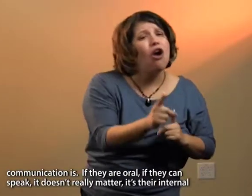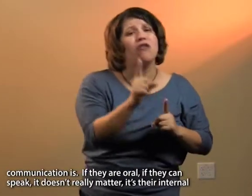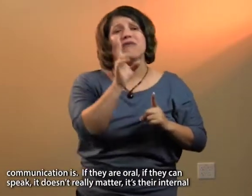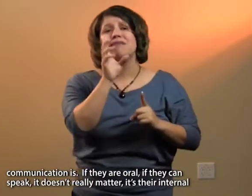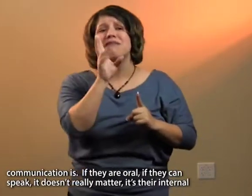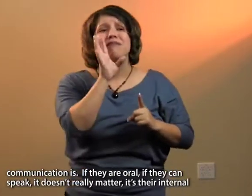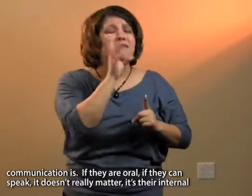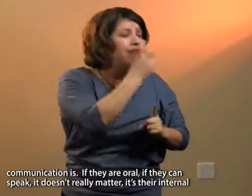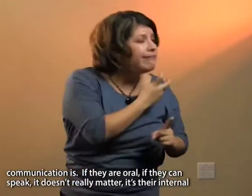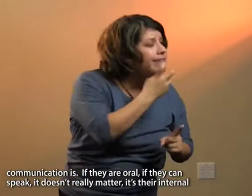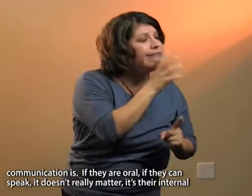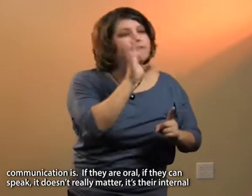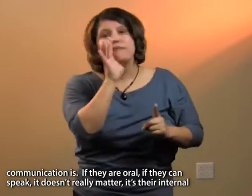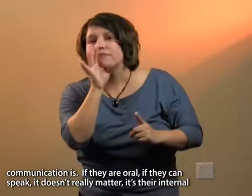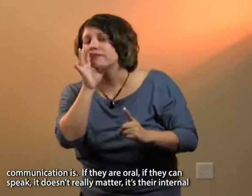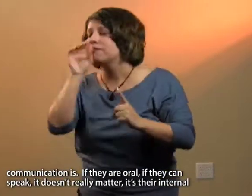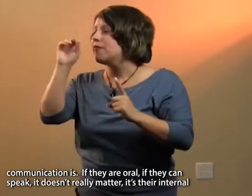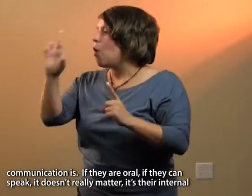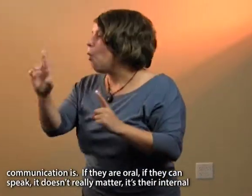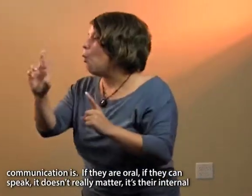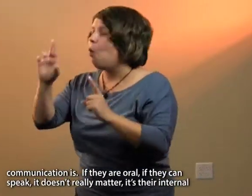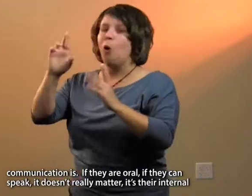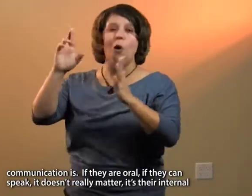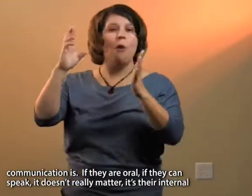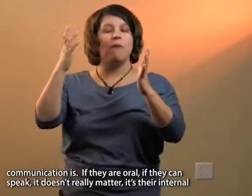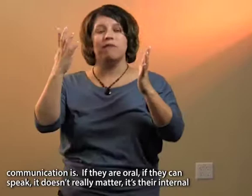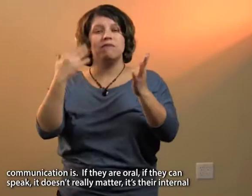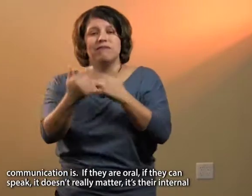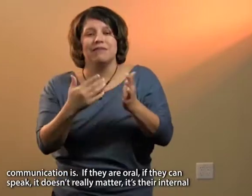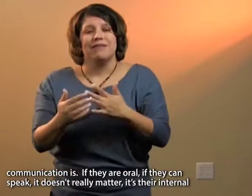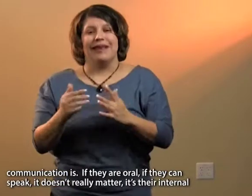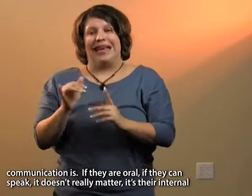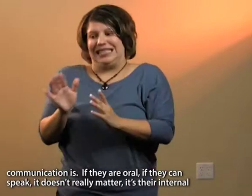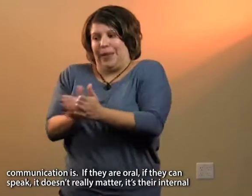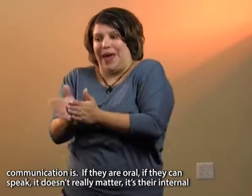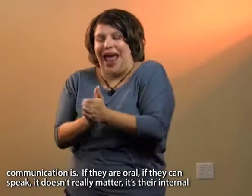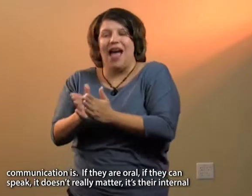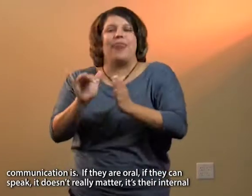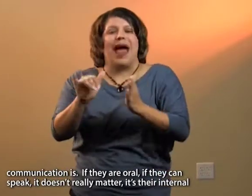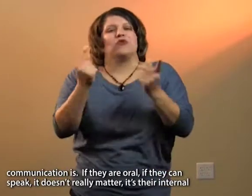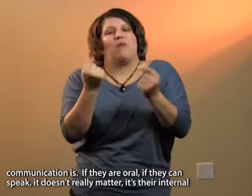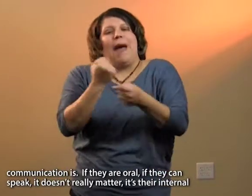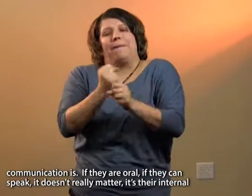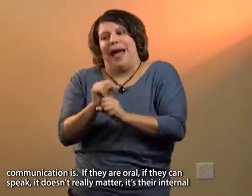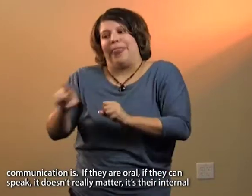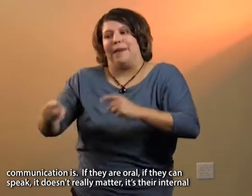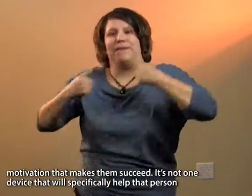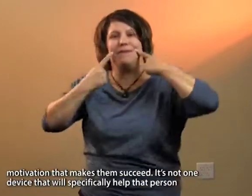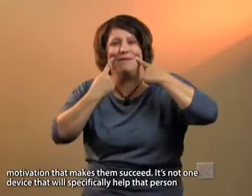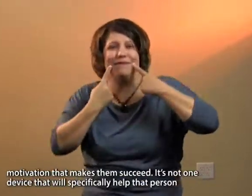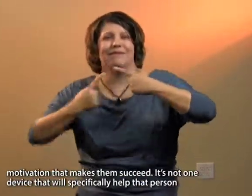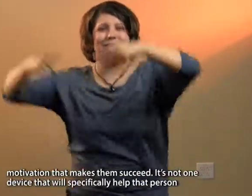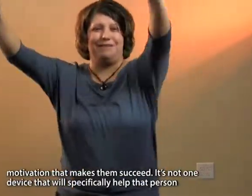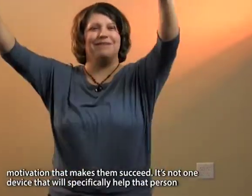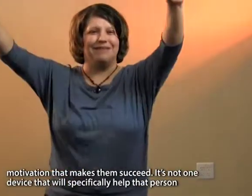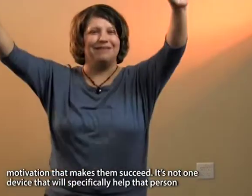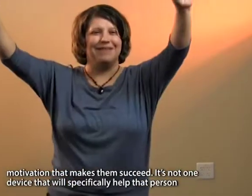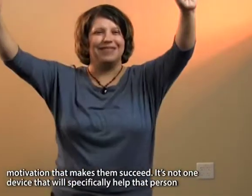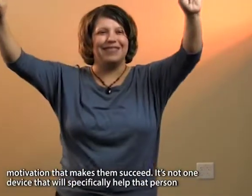is if they are oral if they can speak if it doesn't really matter it's their internal motivation that makes them